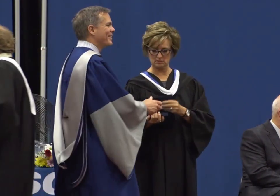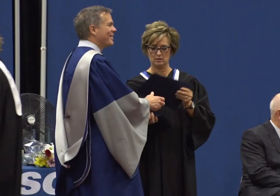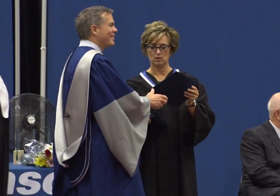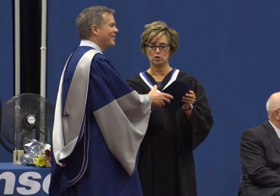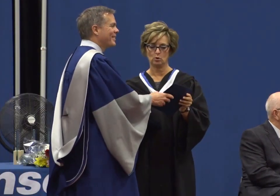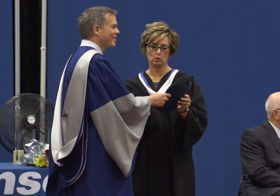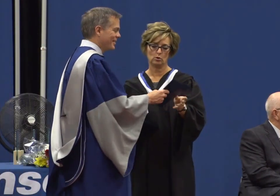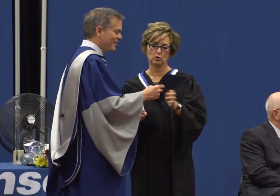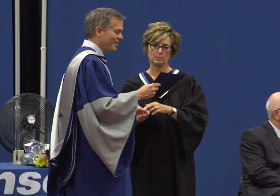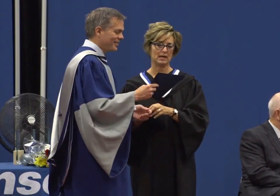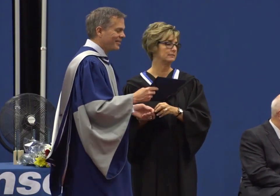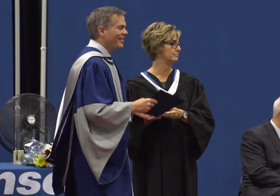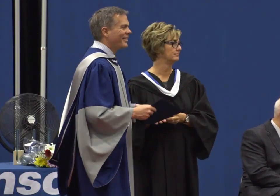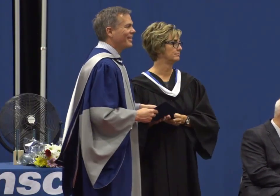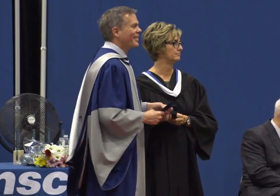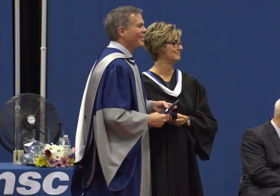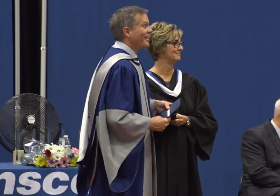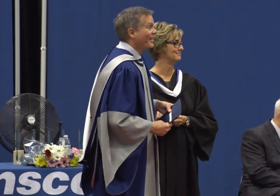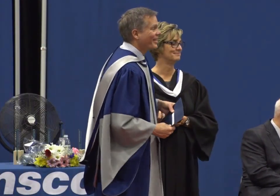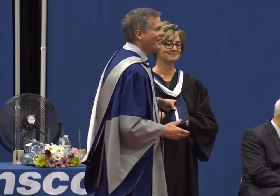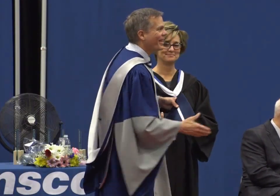Norma Ray, with honors.